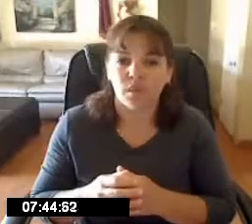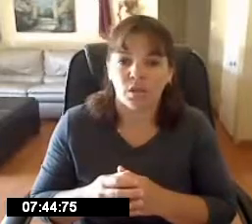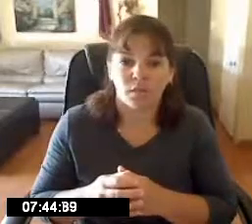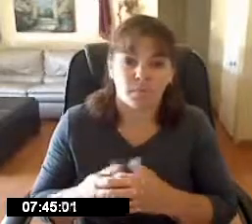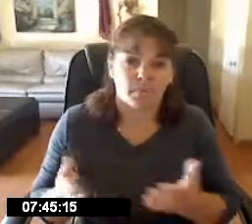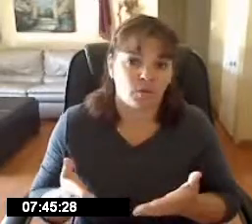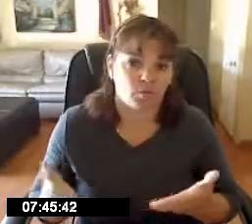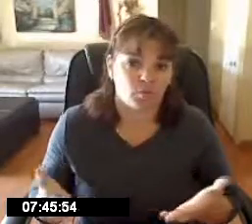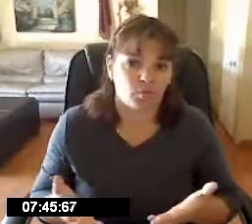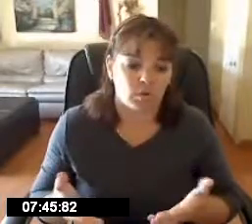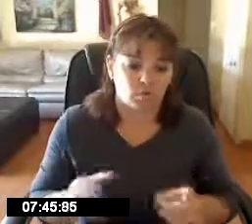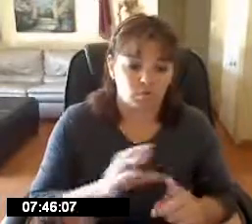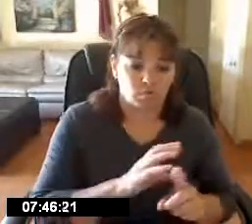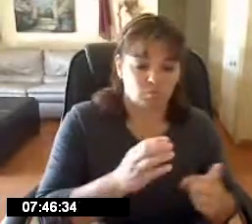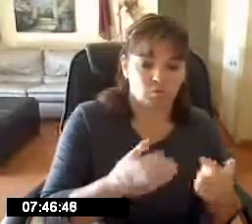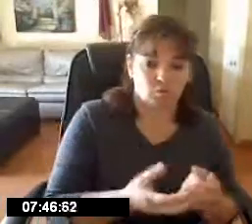current cultural trends?